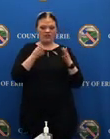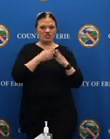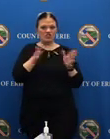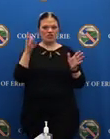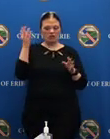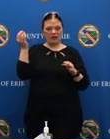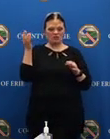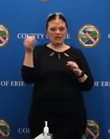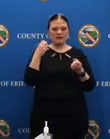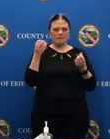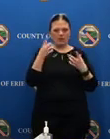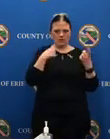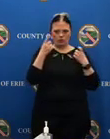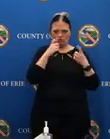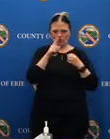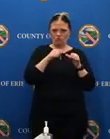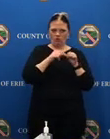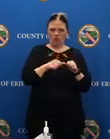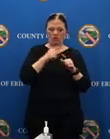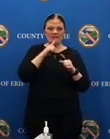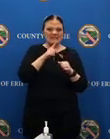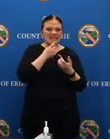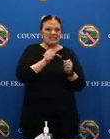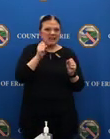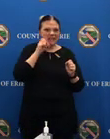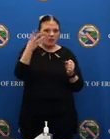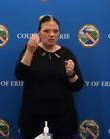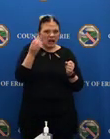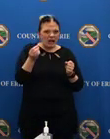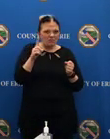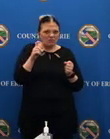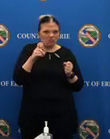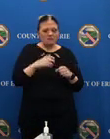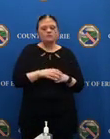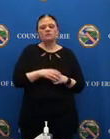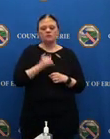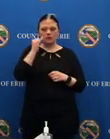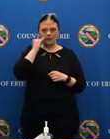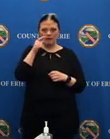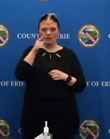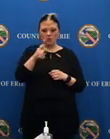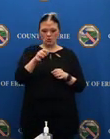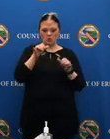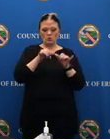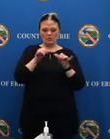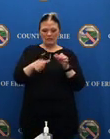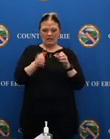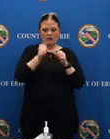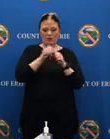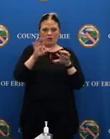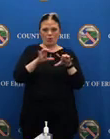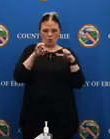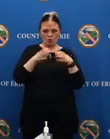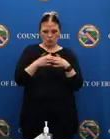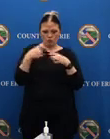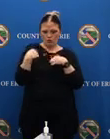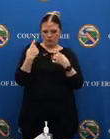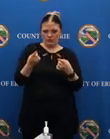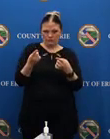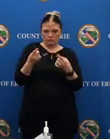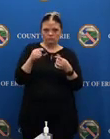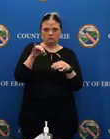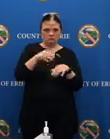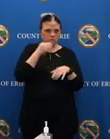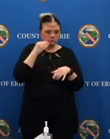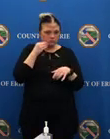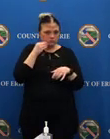lot of questions continually about, is it safe to go outdoors? And as long as you're staying with the group that you've been around in your home, it is safe.